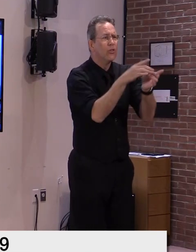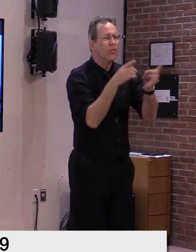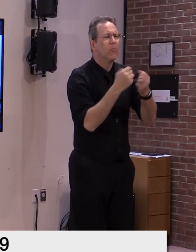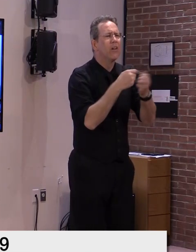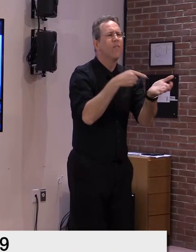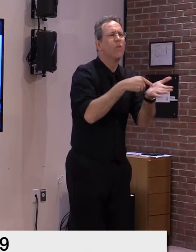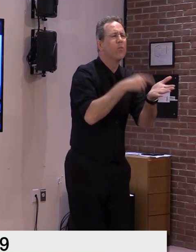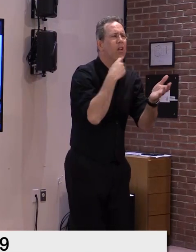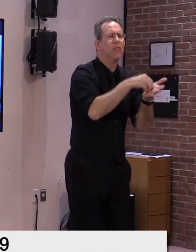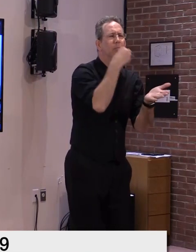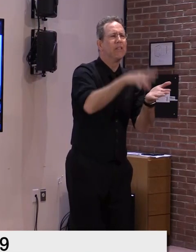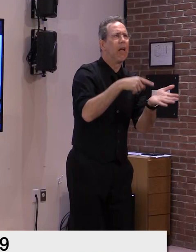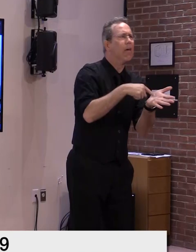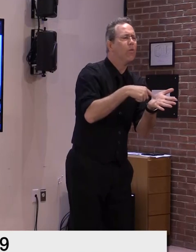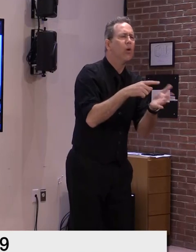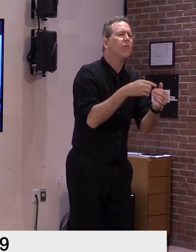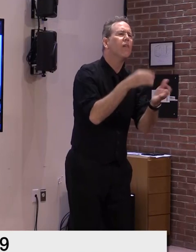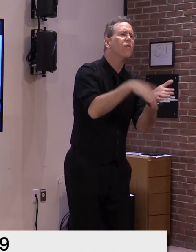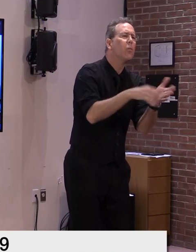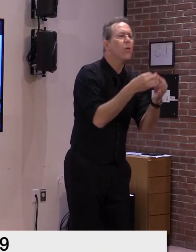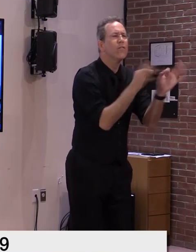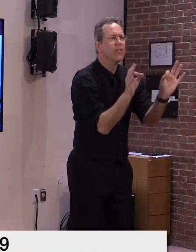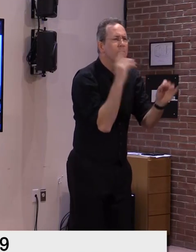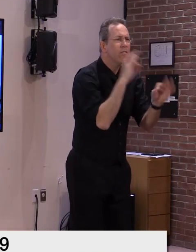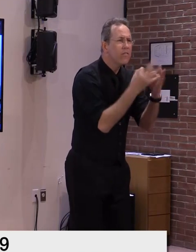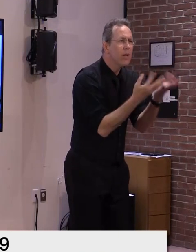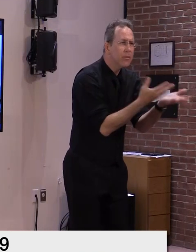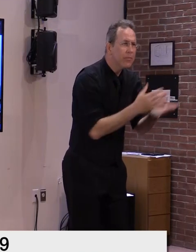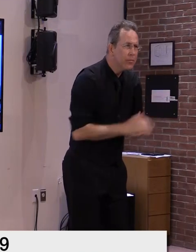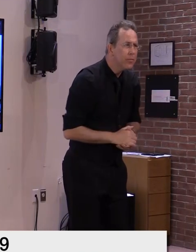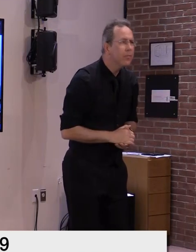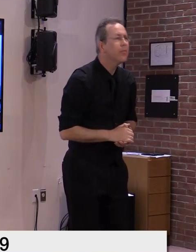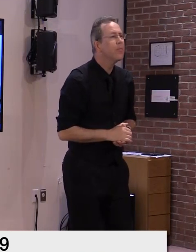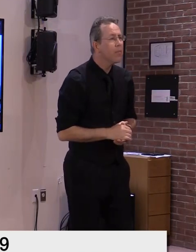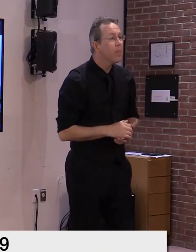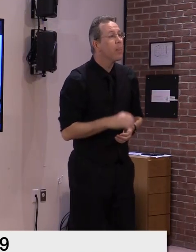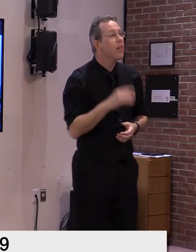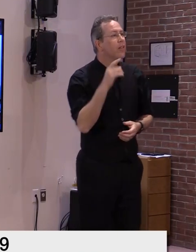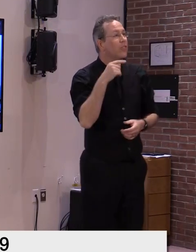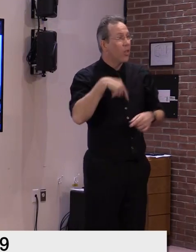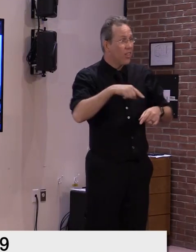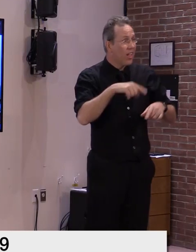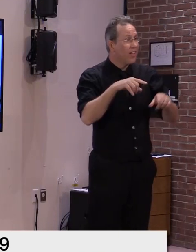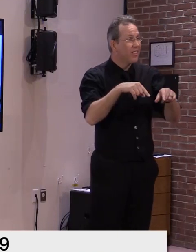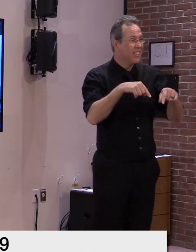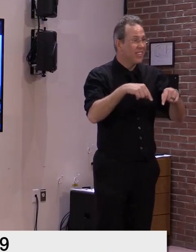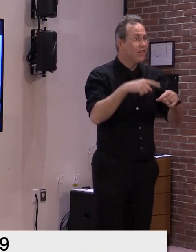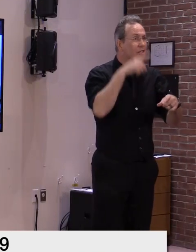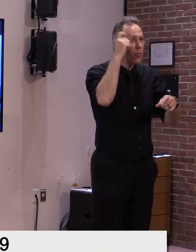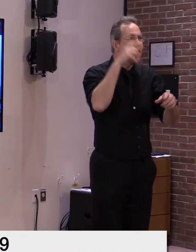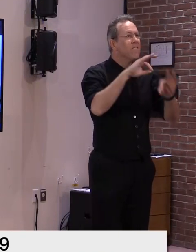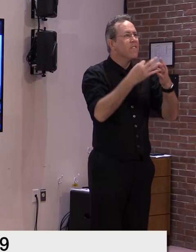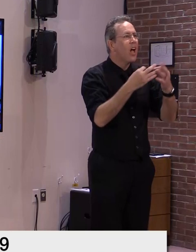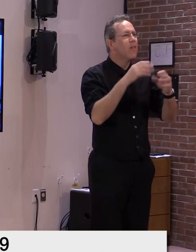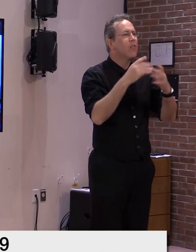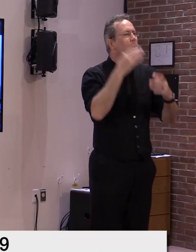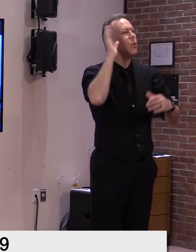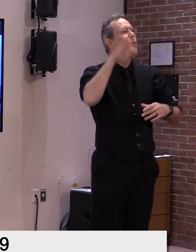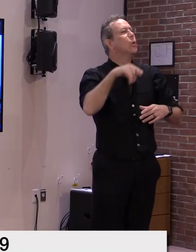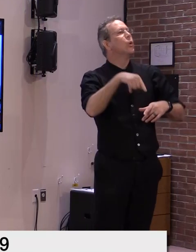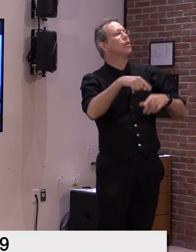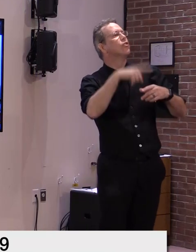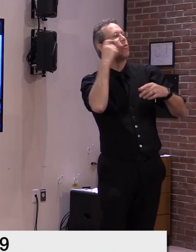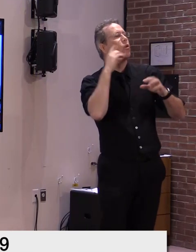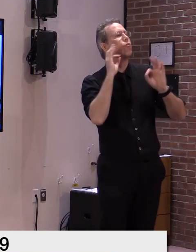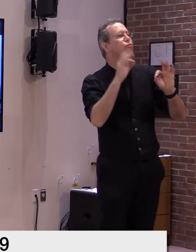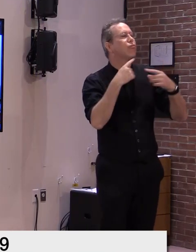of their income, should know that come this summer, they're going to be really great programs available for their kids. And no matter